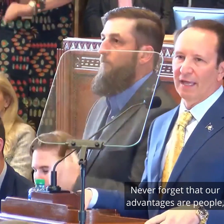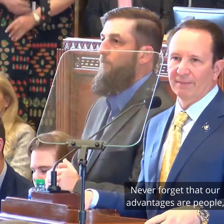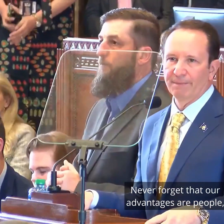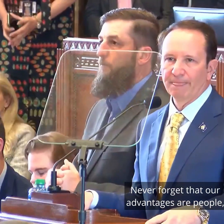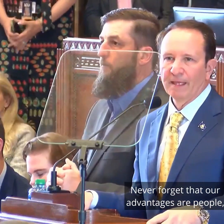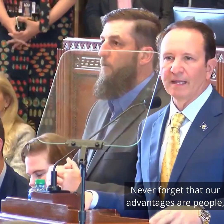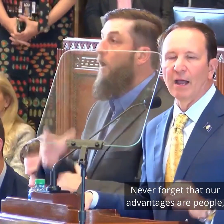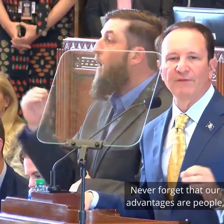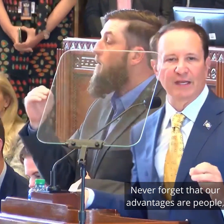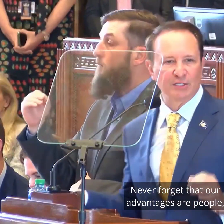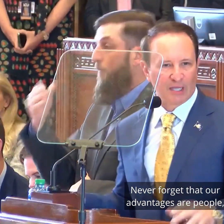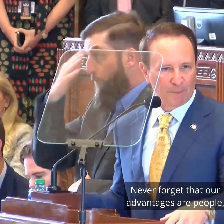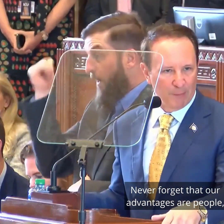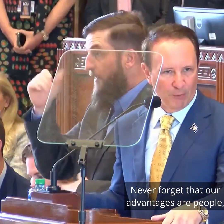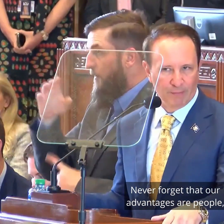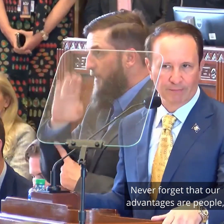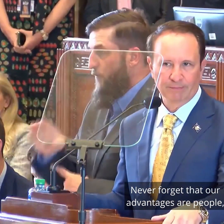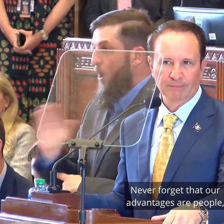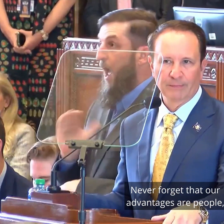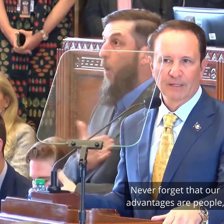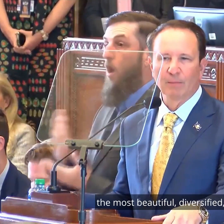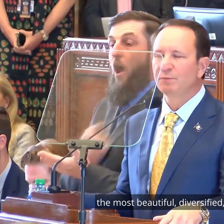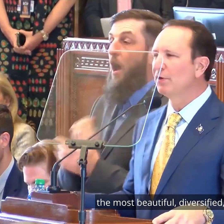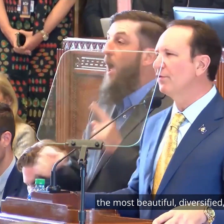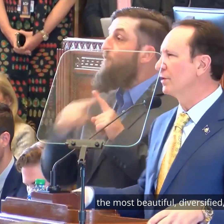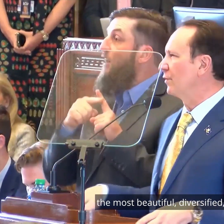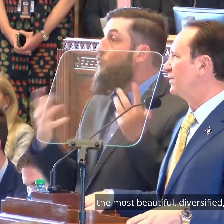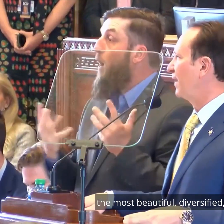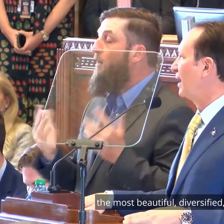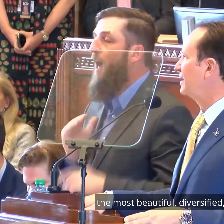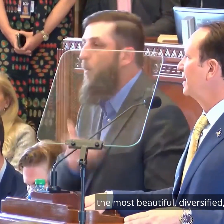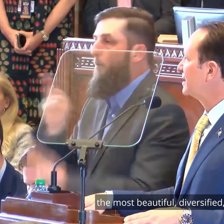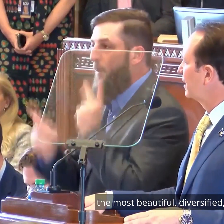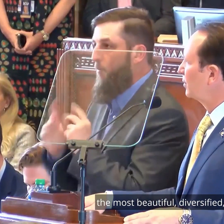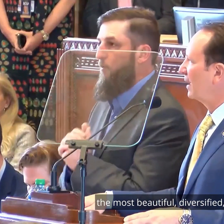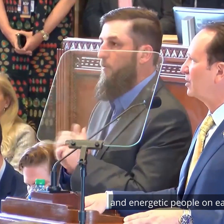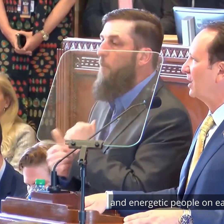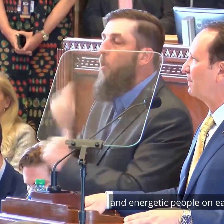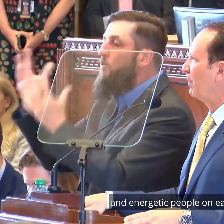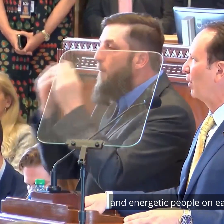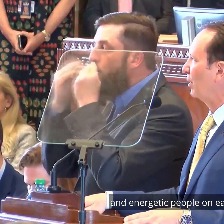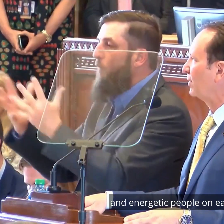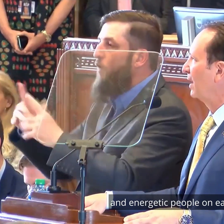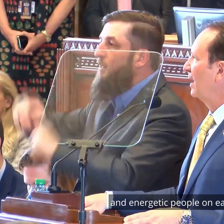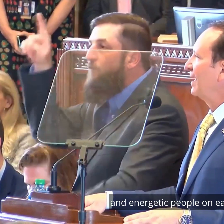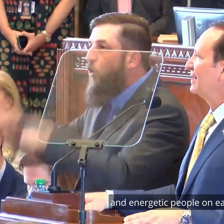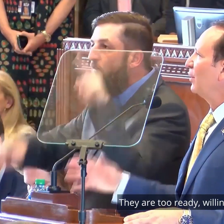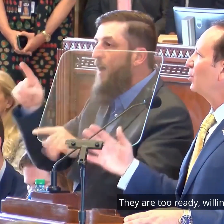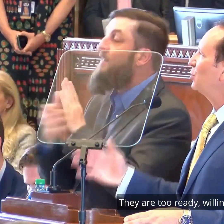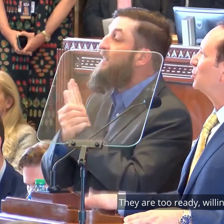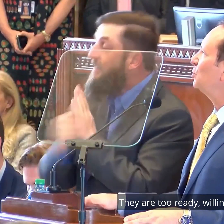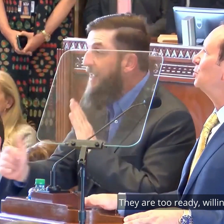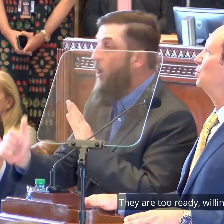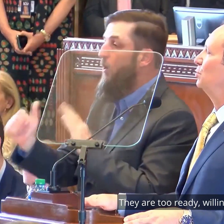Never forget that our advantage is our people, the most beautiful, diversified, skilled, and energetic people on earth.